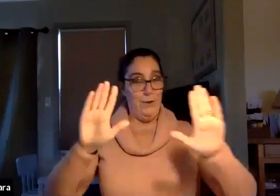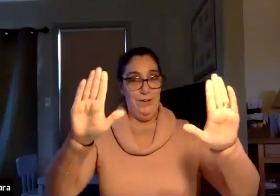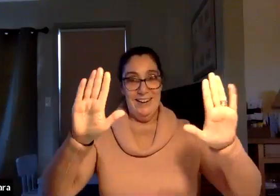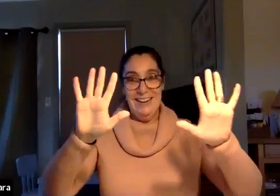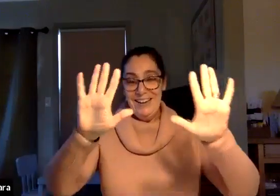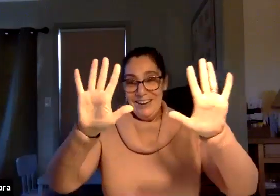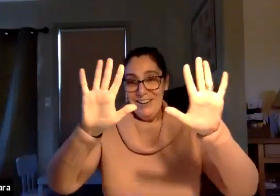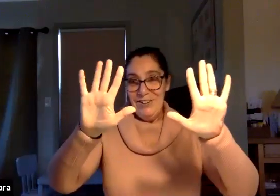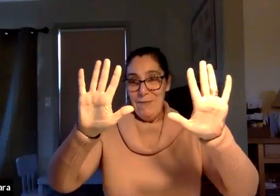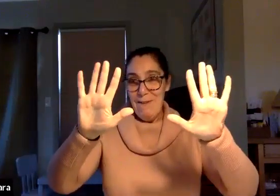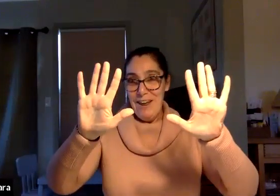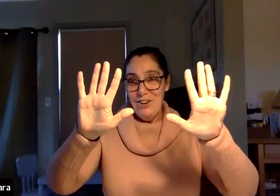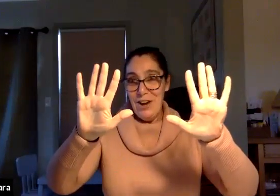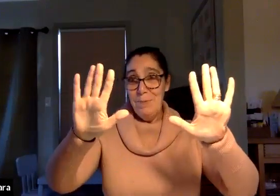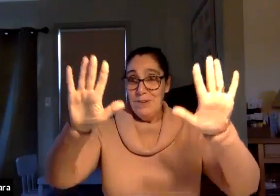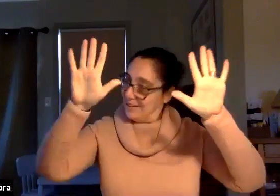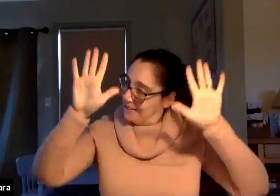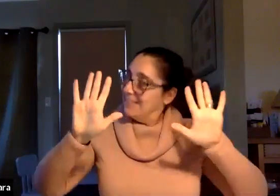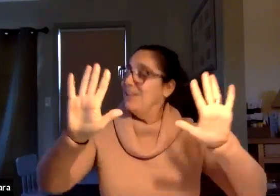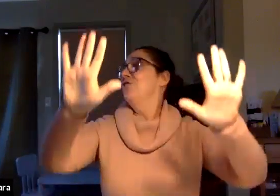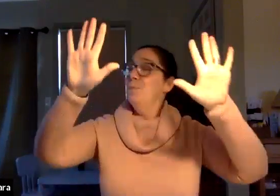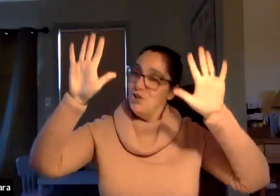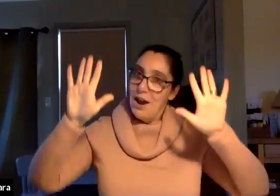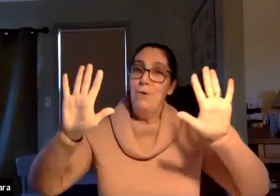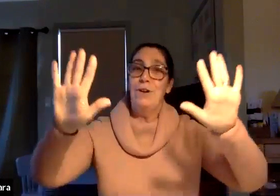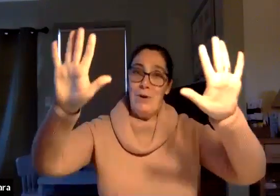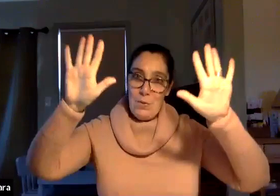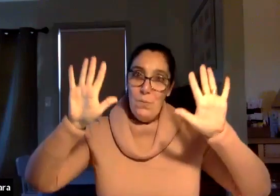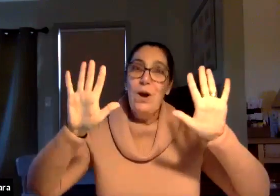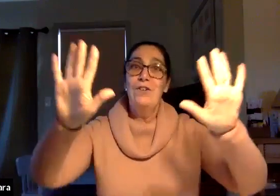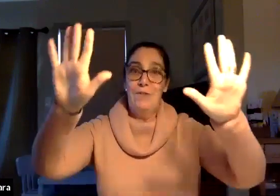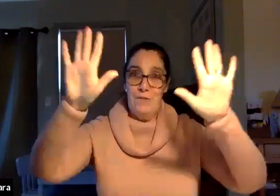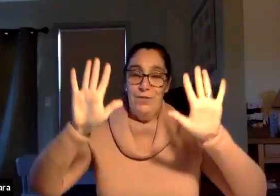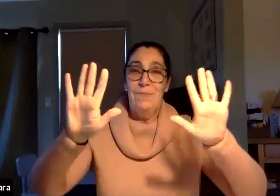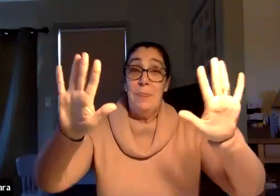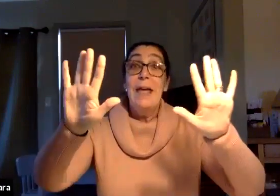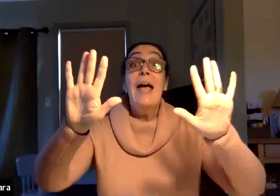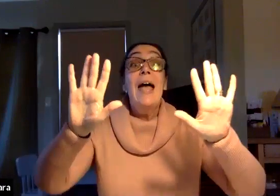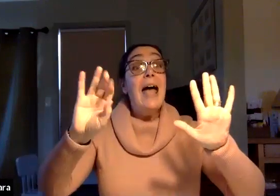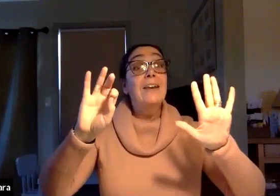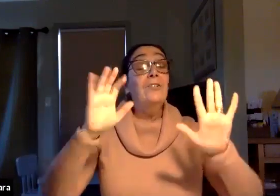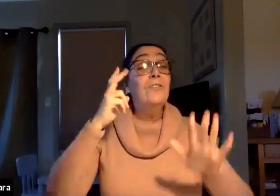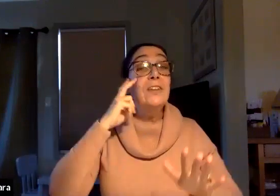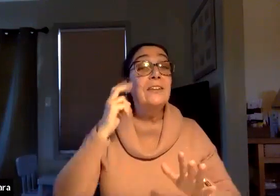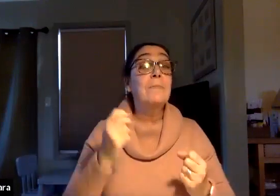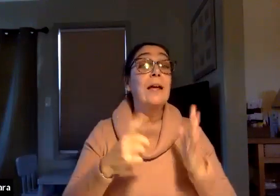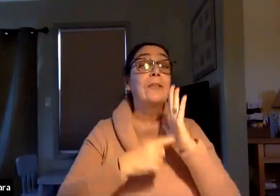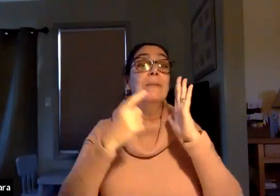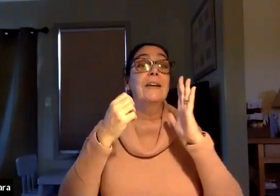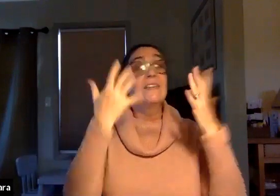Wonderful. 2 5 hand shapes that you just push out. Wonderful. And you see sometimes at meetings and